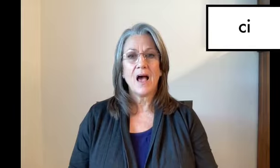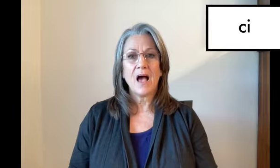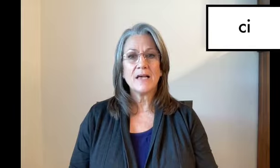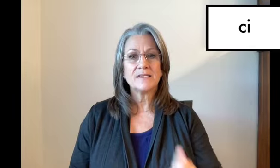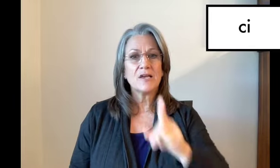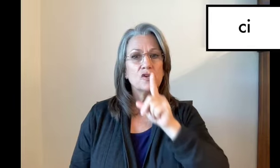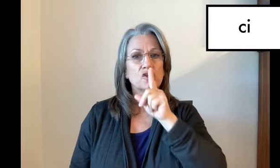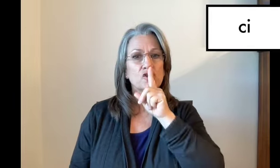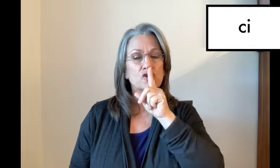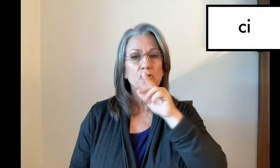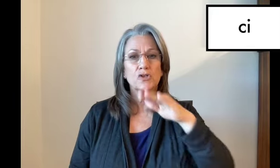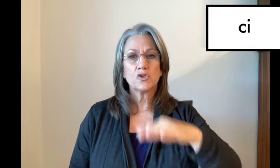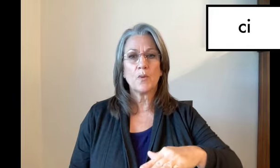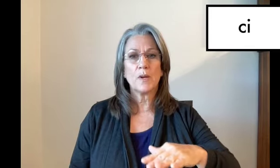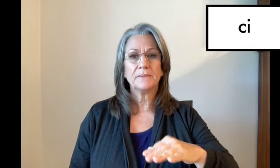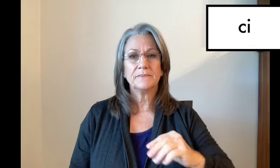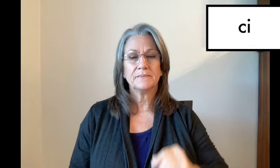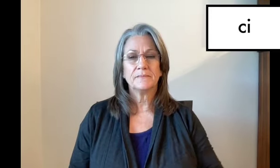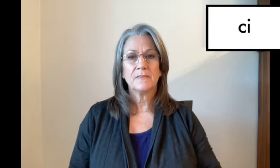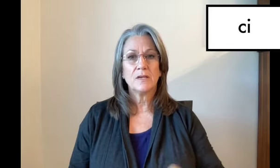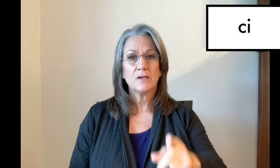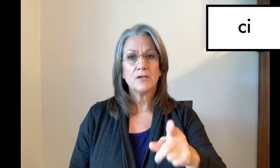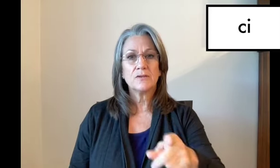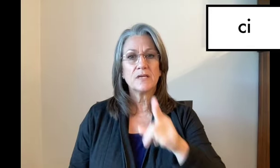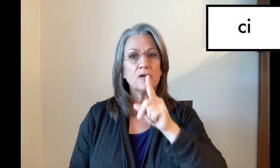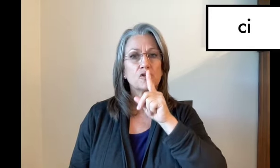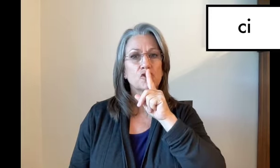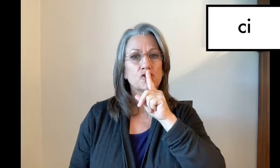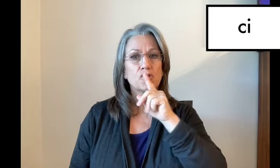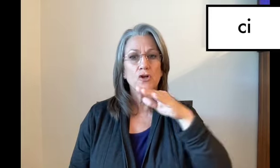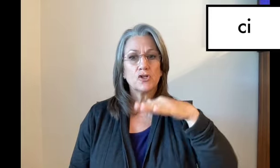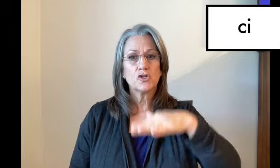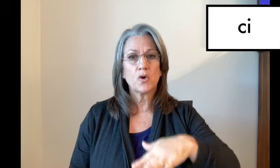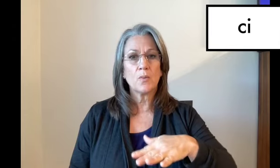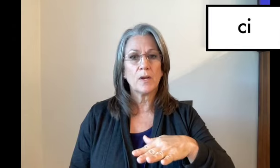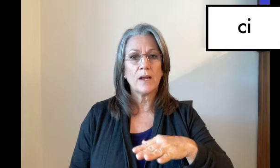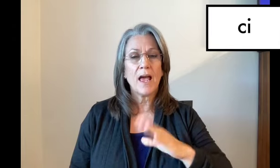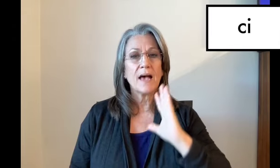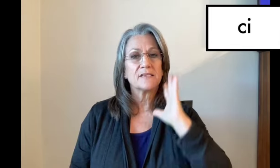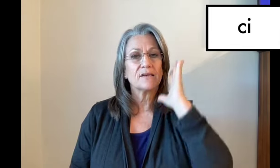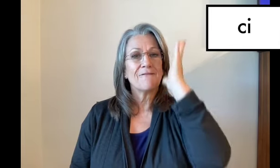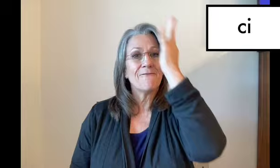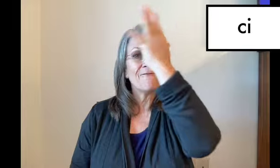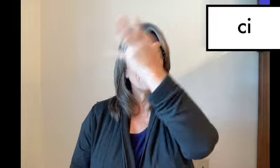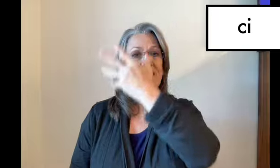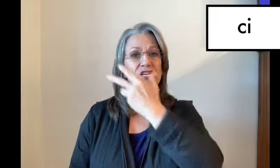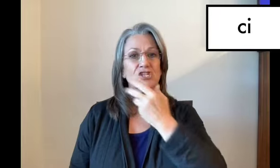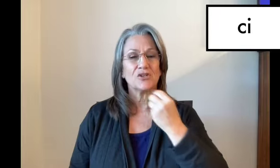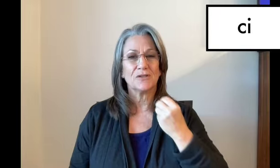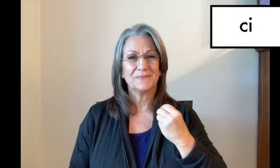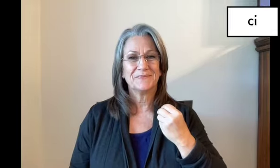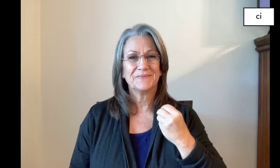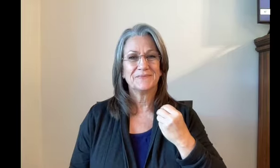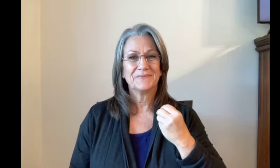I say sh, short one. You say sh, short one, as in facial.